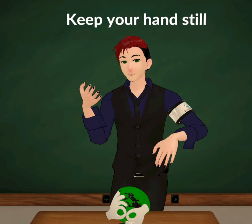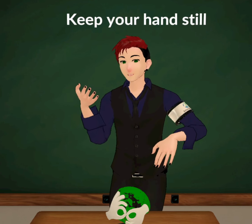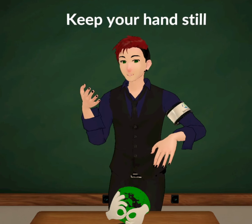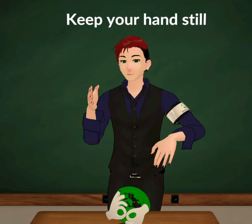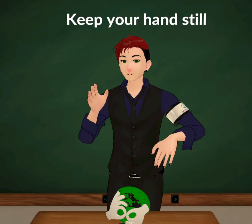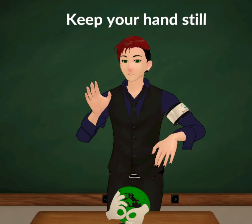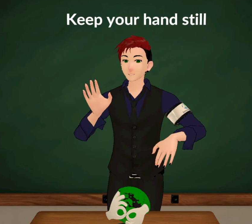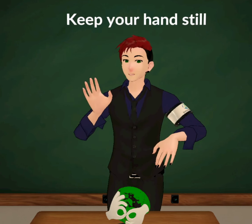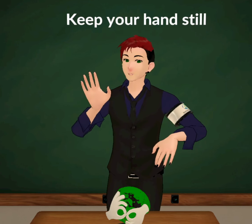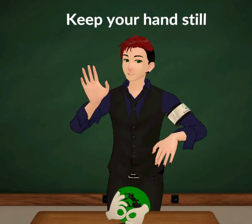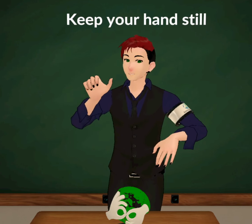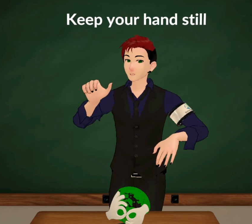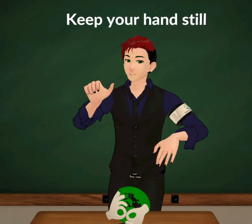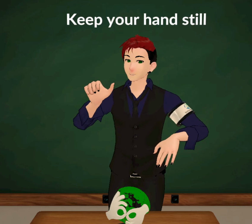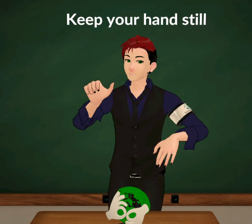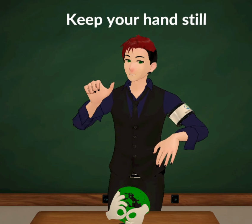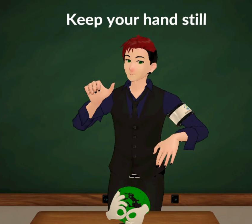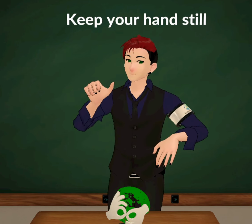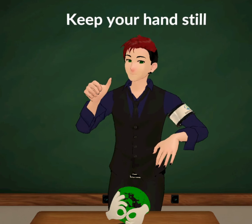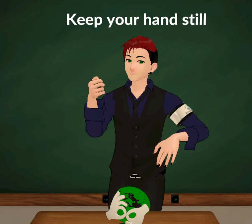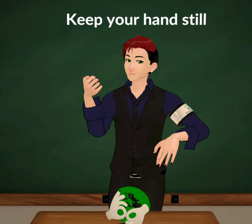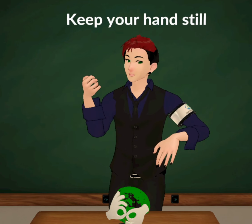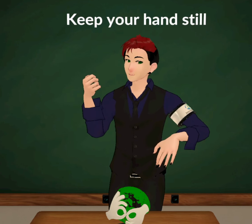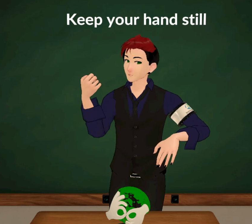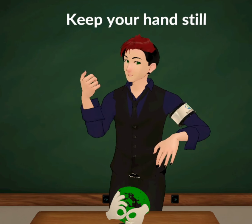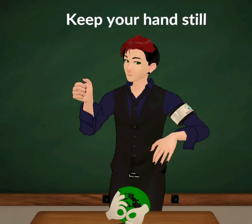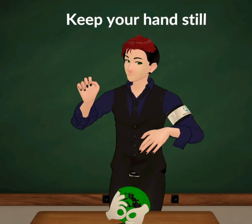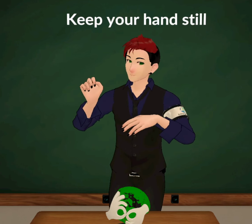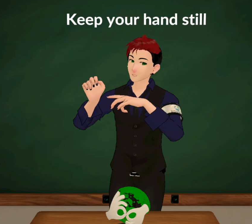mean, it's the same with the VR. You would just do S with your